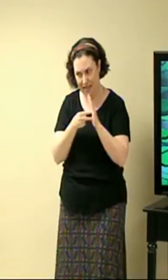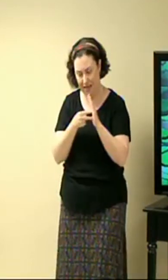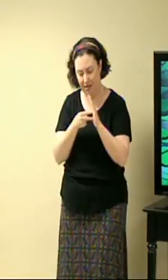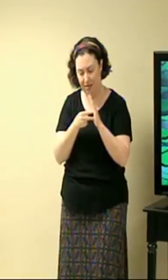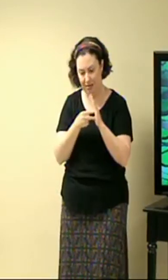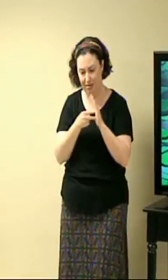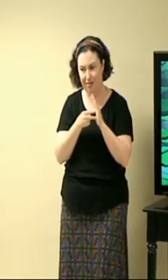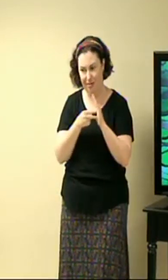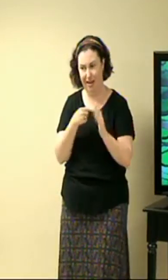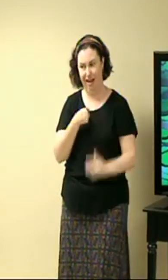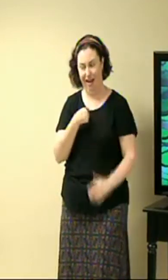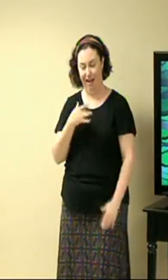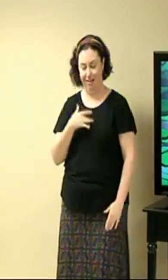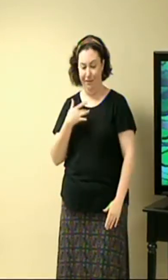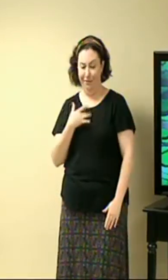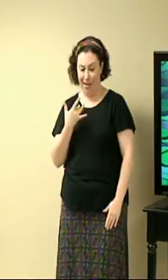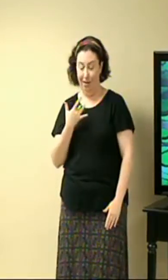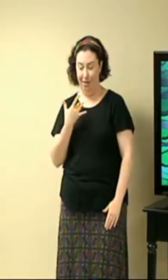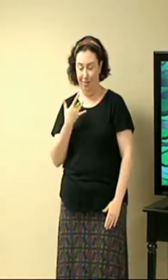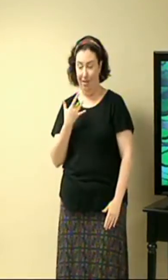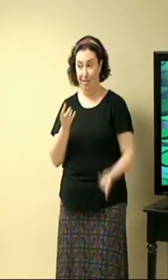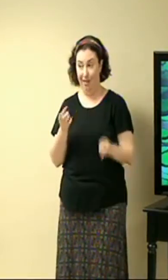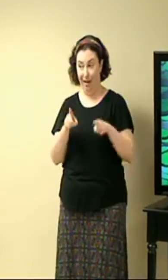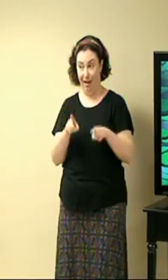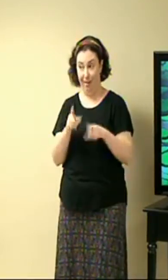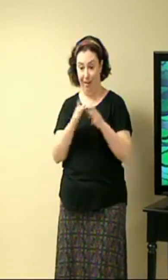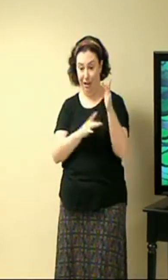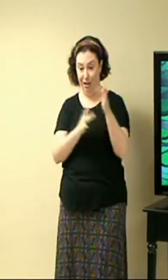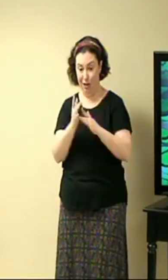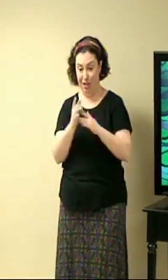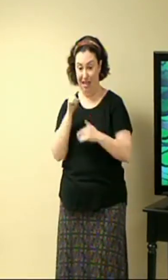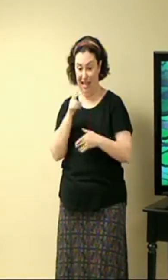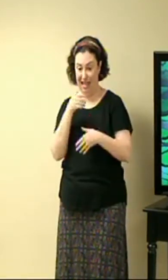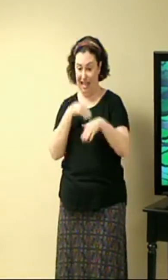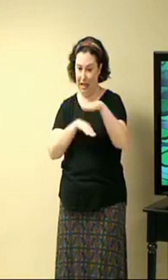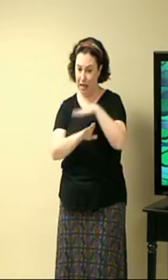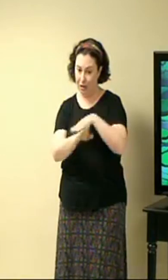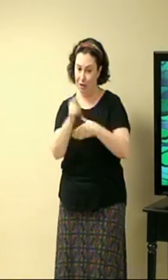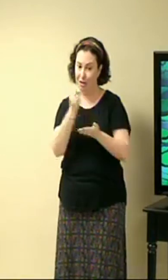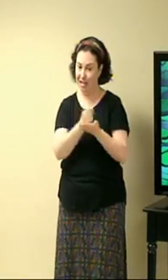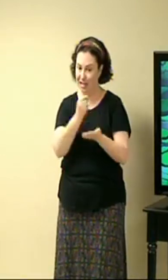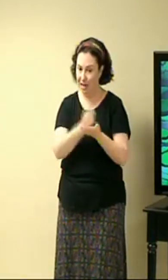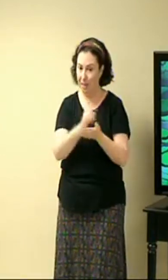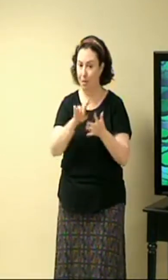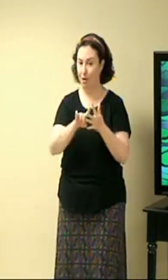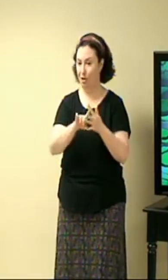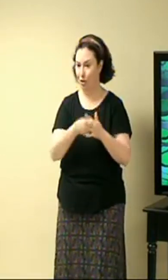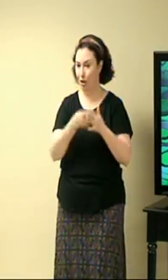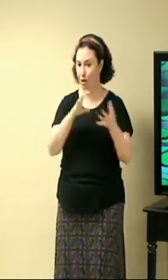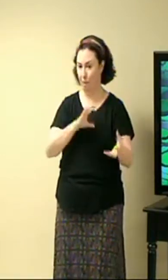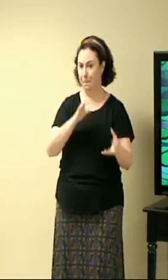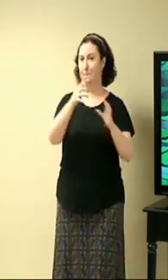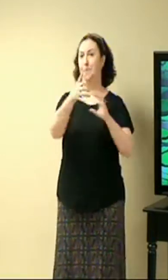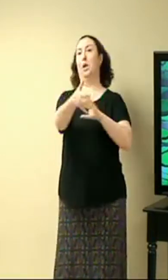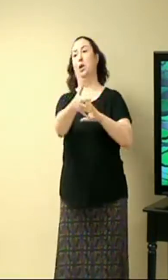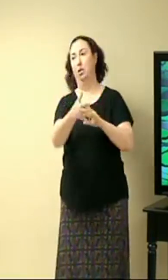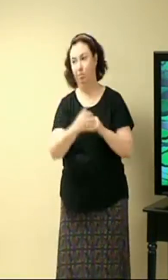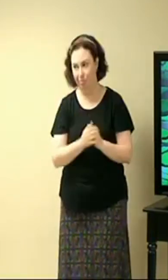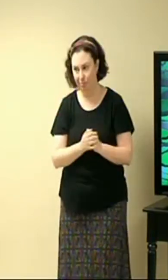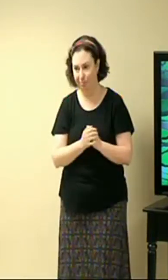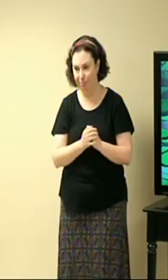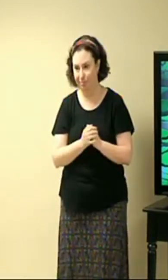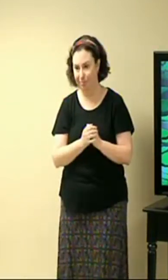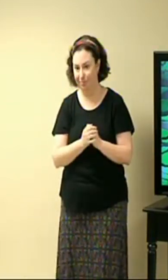the temple, the center of institutional religion, and overturning tables and chasing people out of the temple is